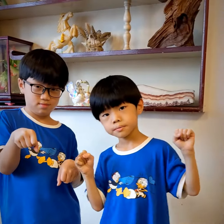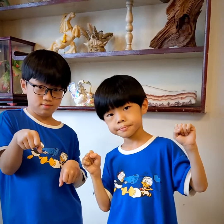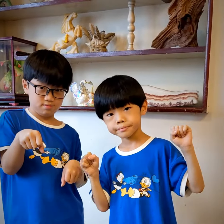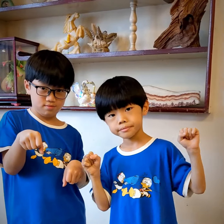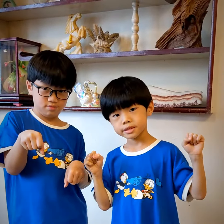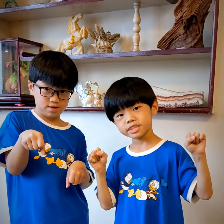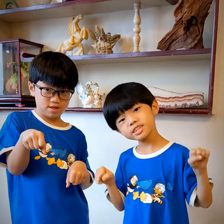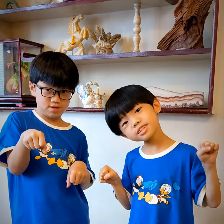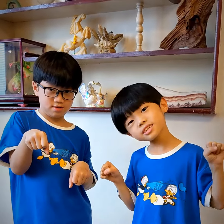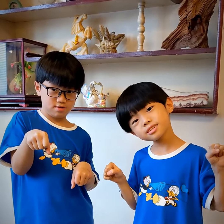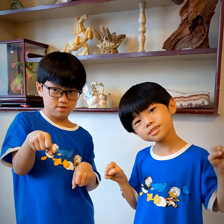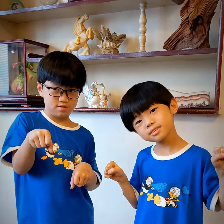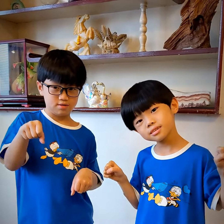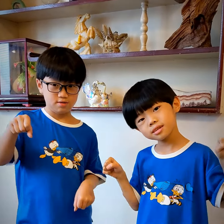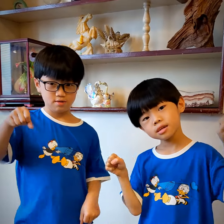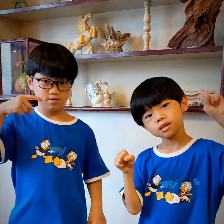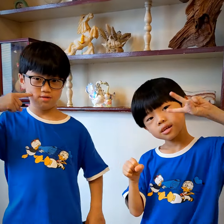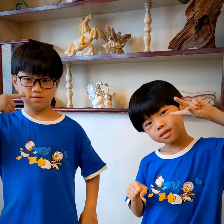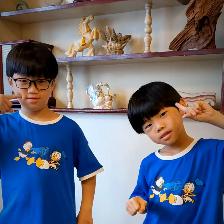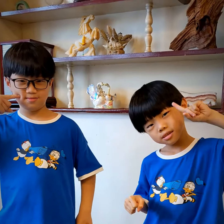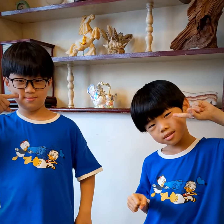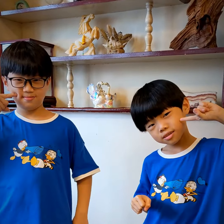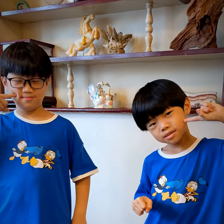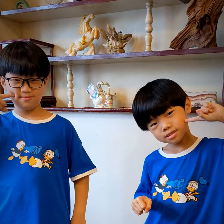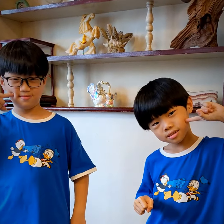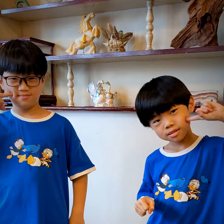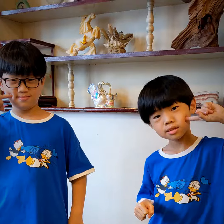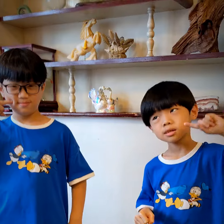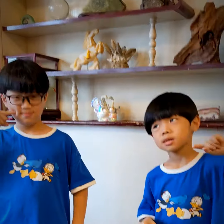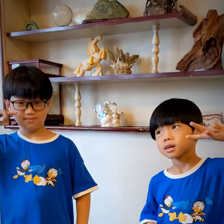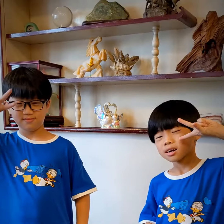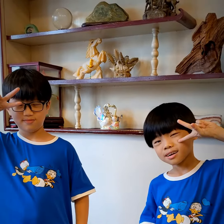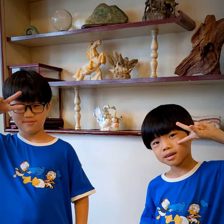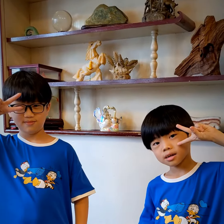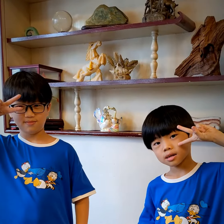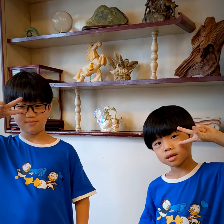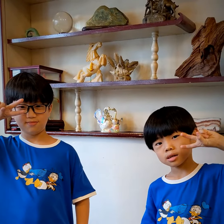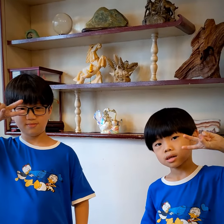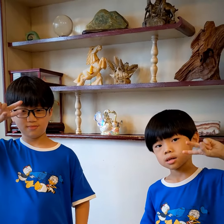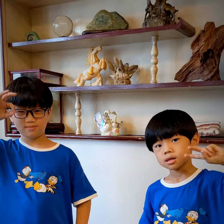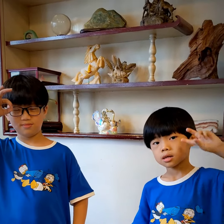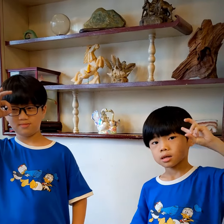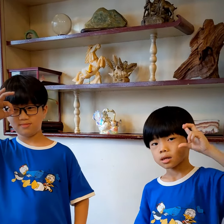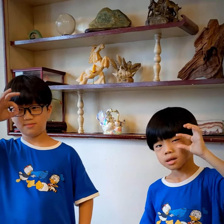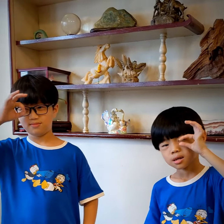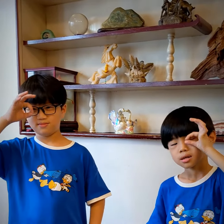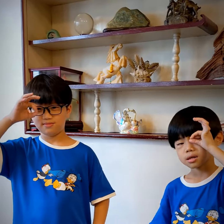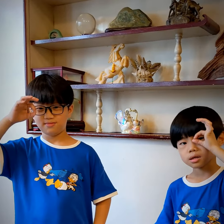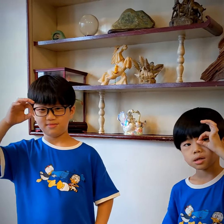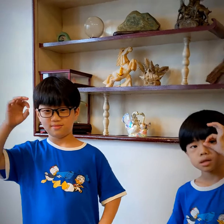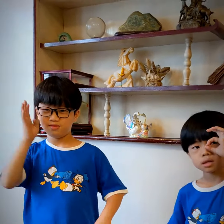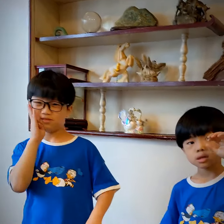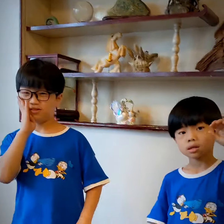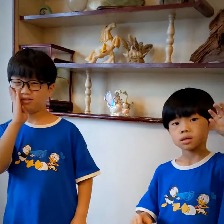me But I'm like this I don't to worry about you But I'm like in my